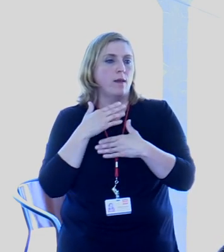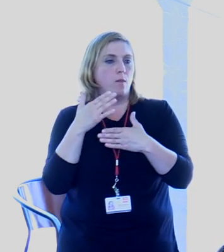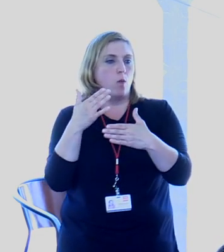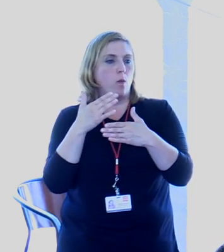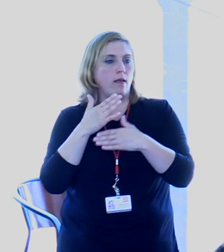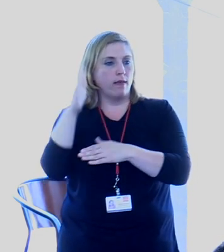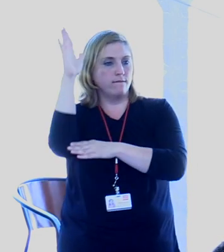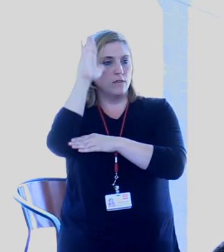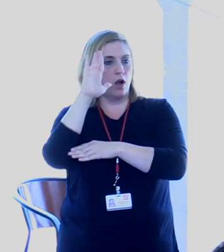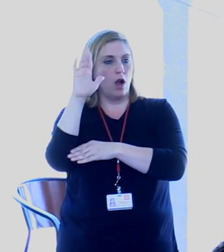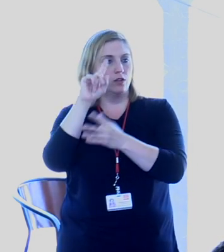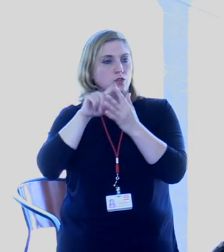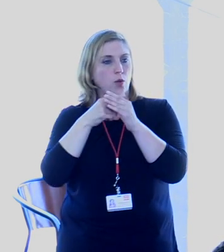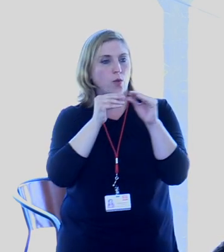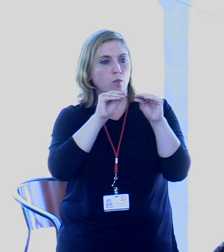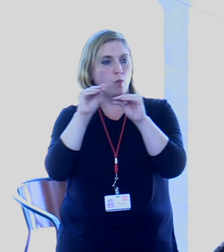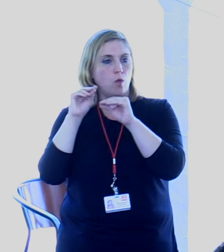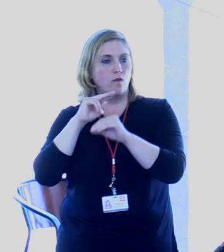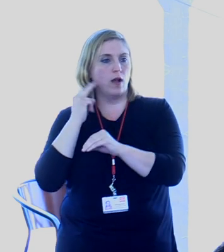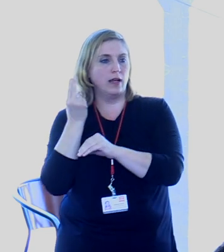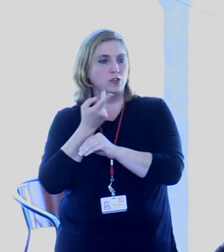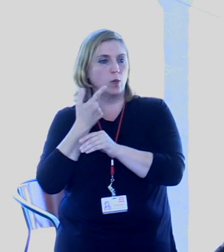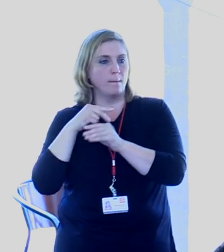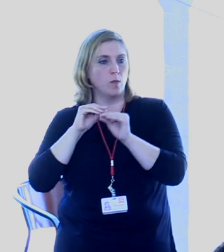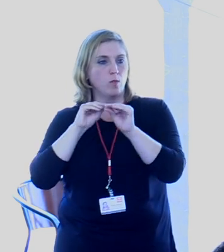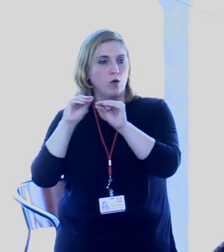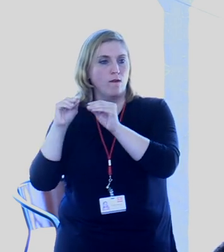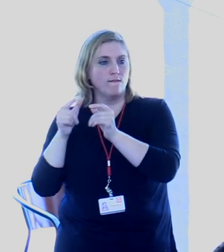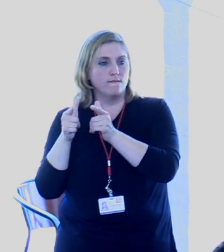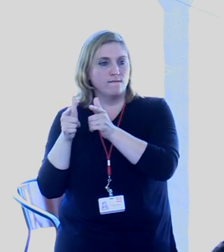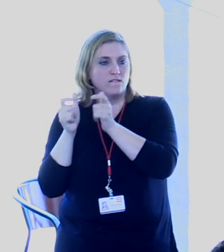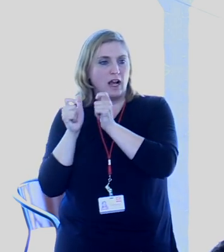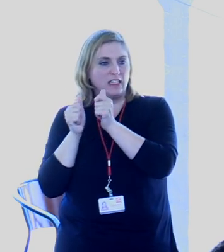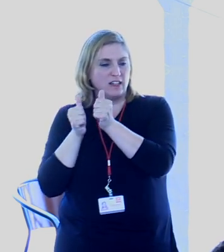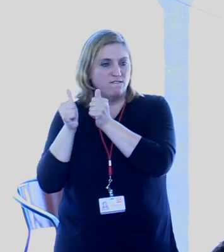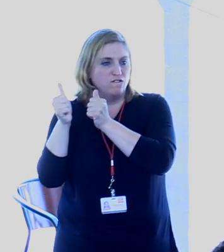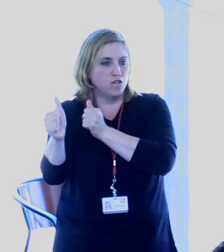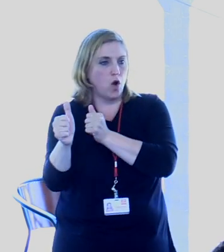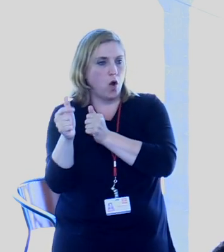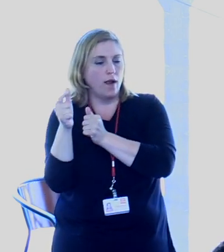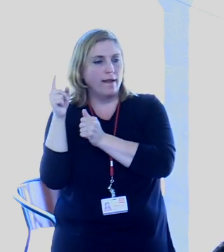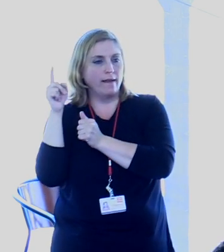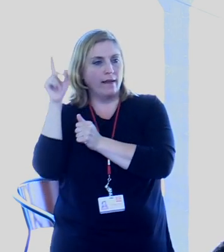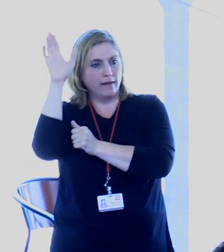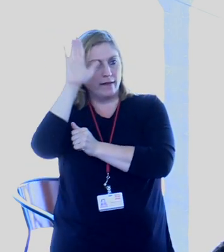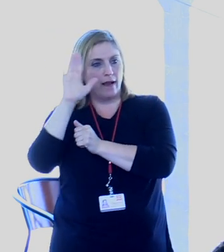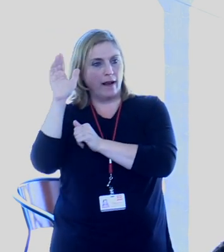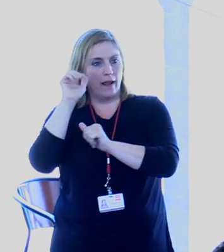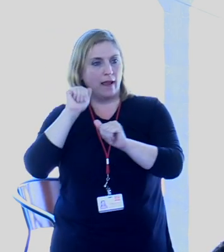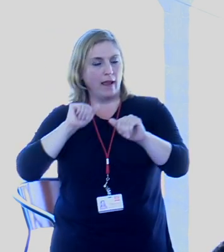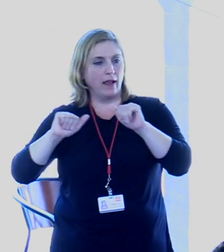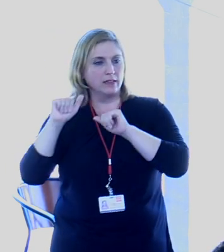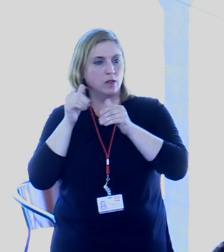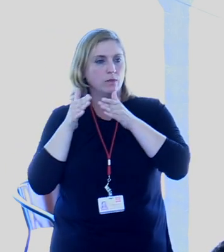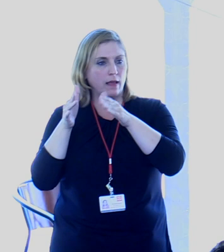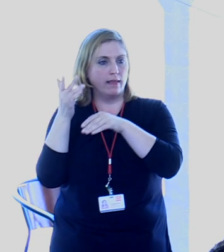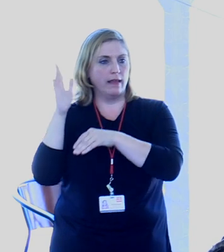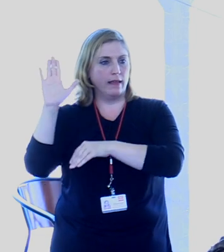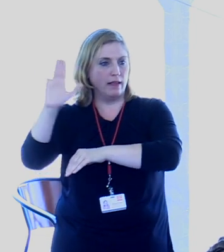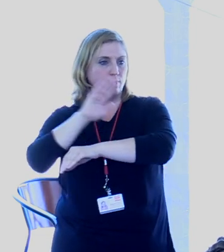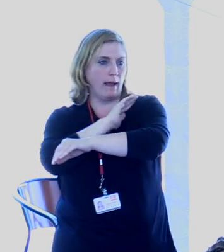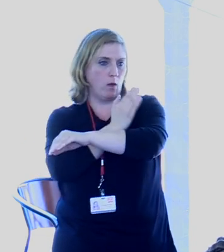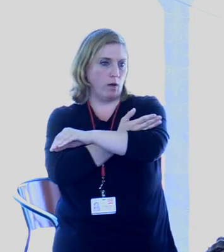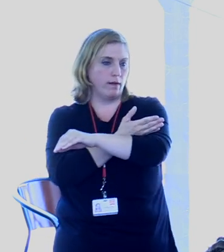God begins to move us, we begin to move fast and far. God can act in a way that's proportionate to his own